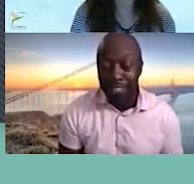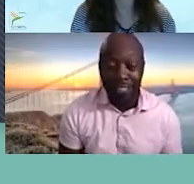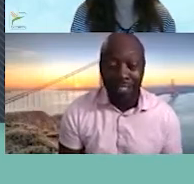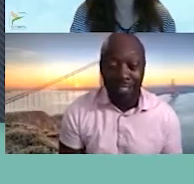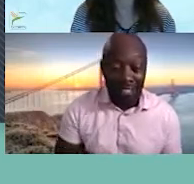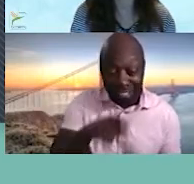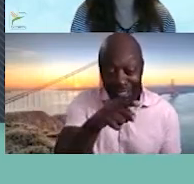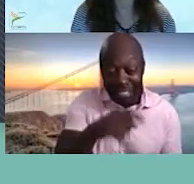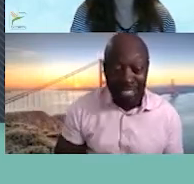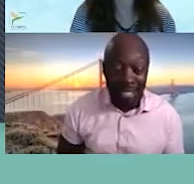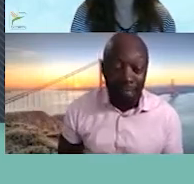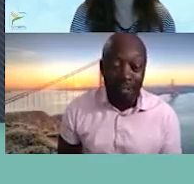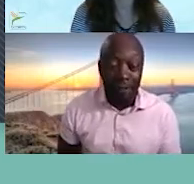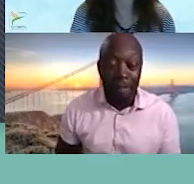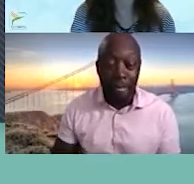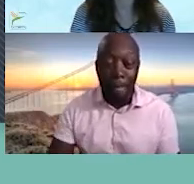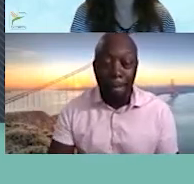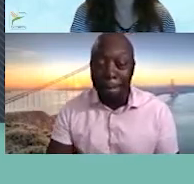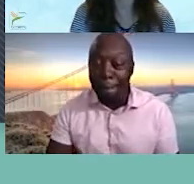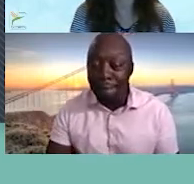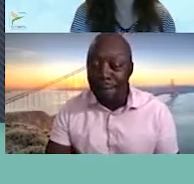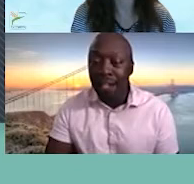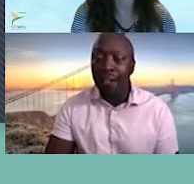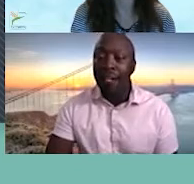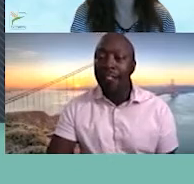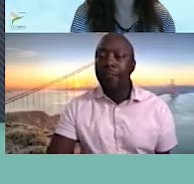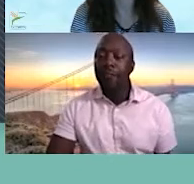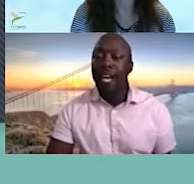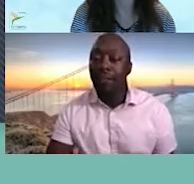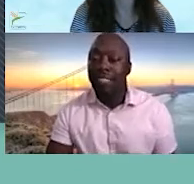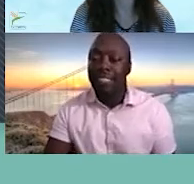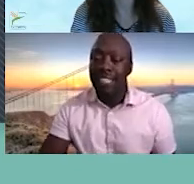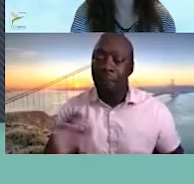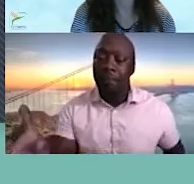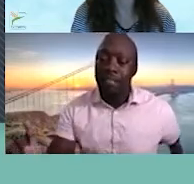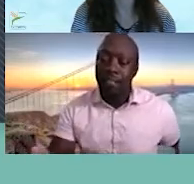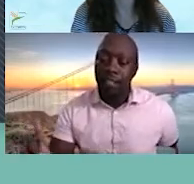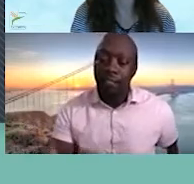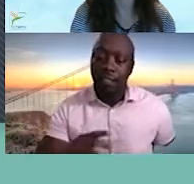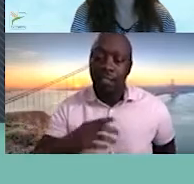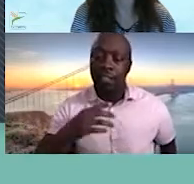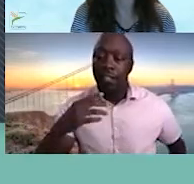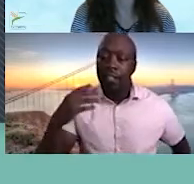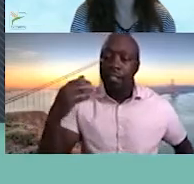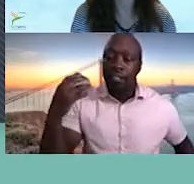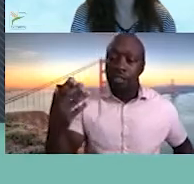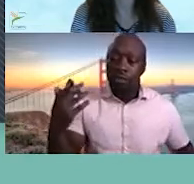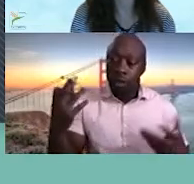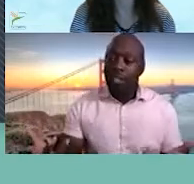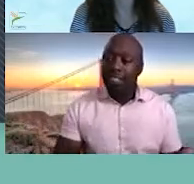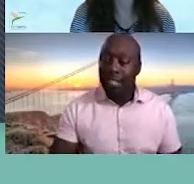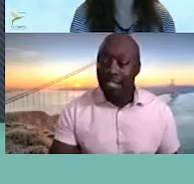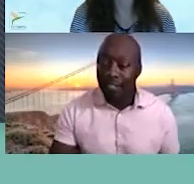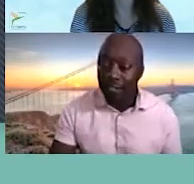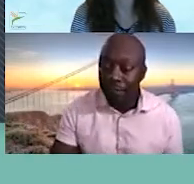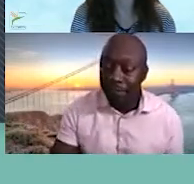potty changed, because you see that diaper there. All right, so now let's see the opposite of you caught